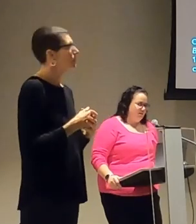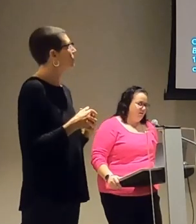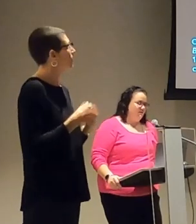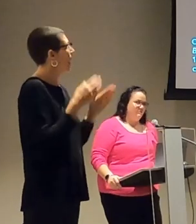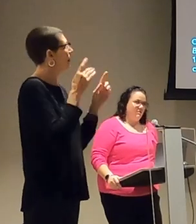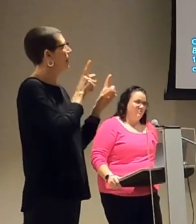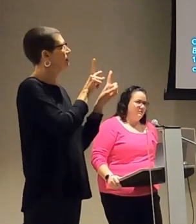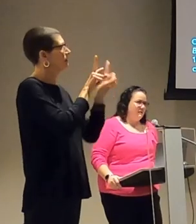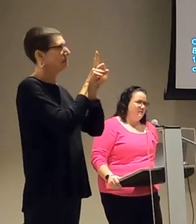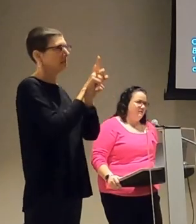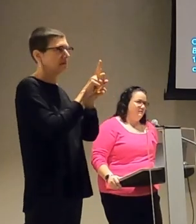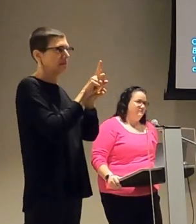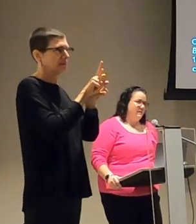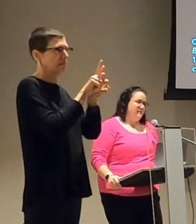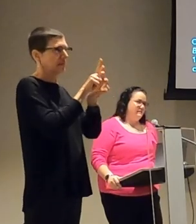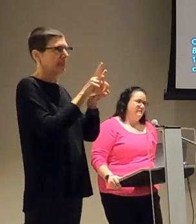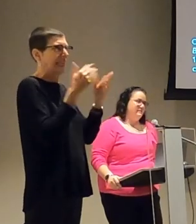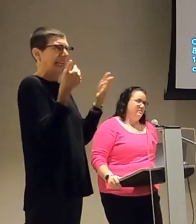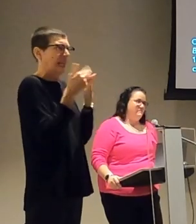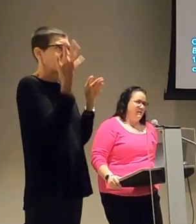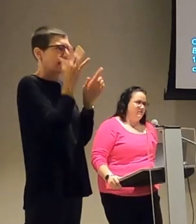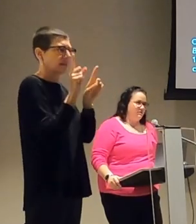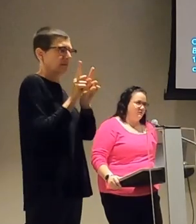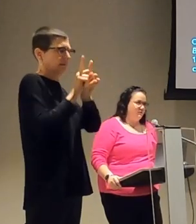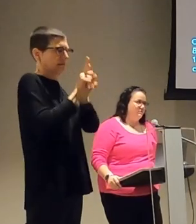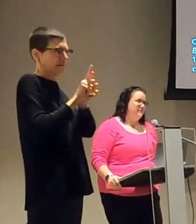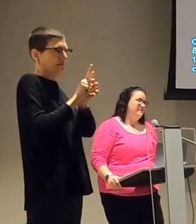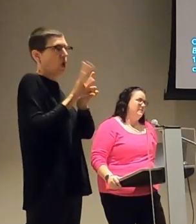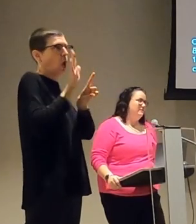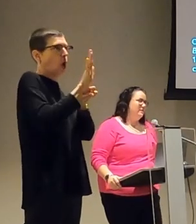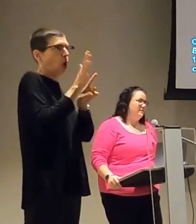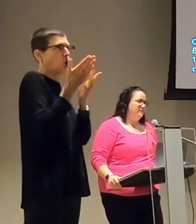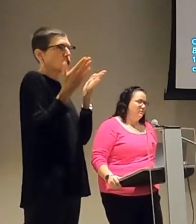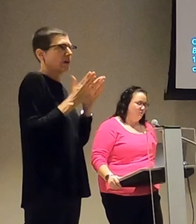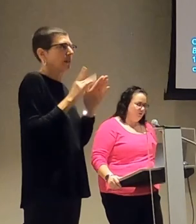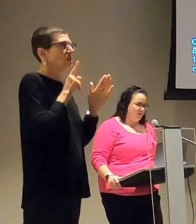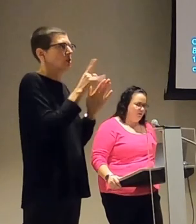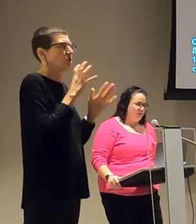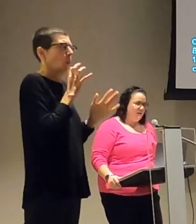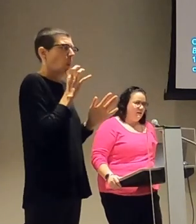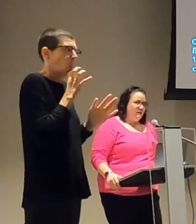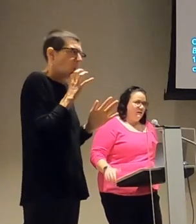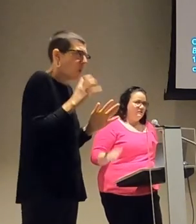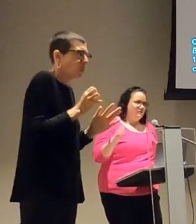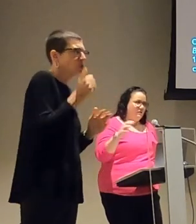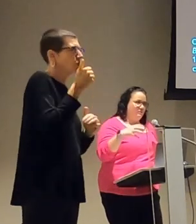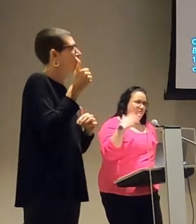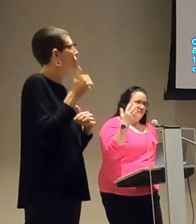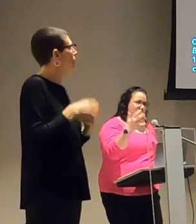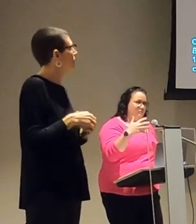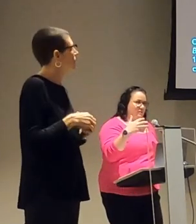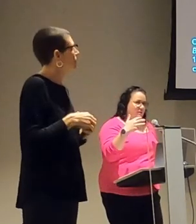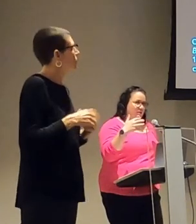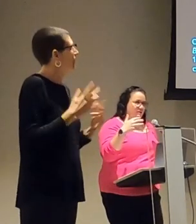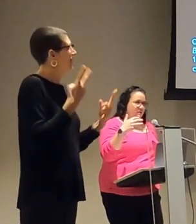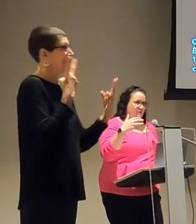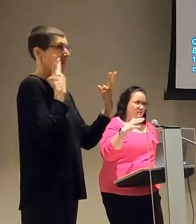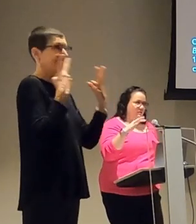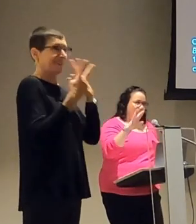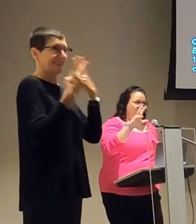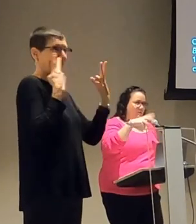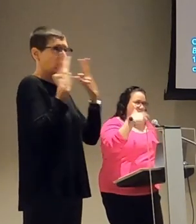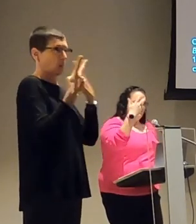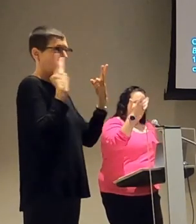right next to her, almost next to her face, is her maidservant, who is significantly older. And so visually